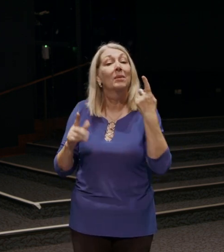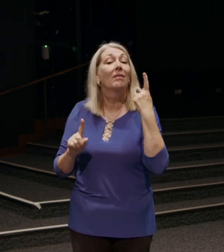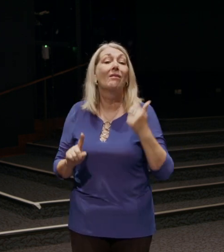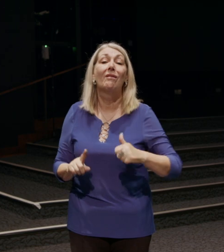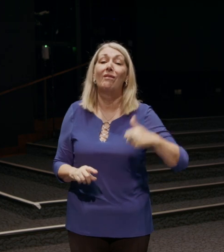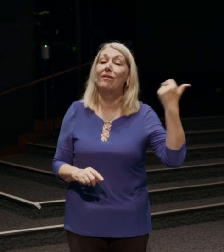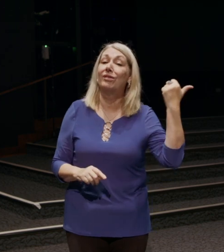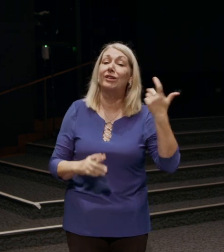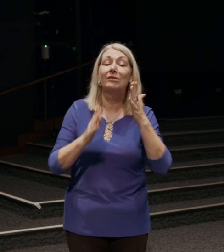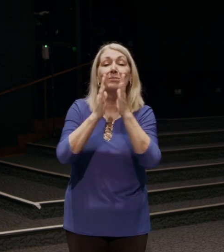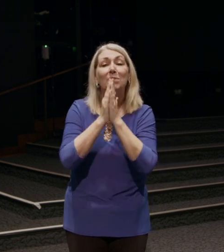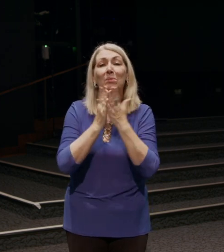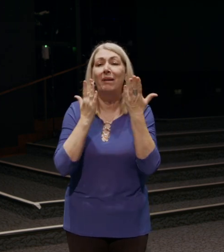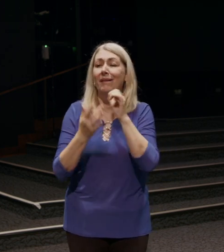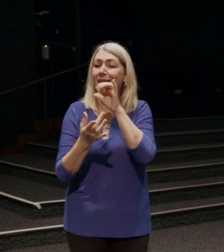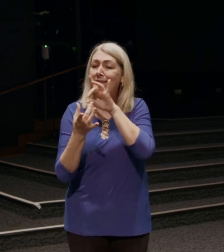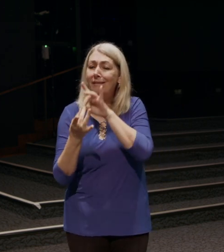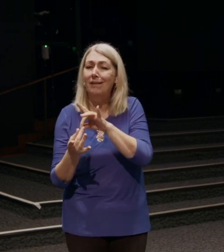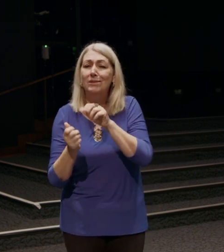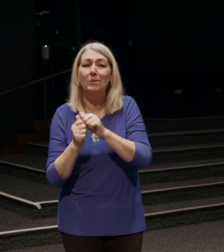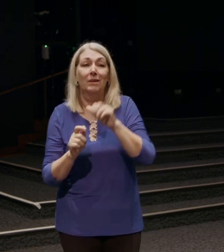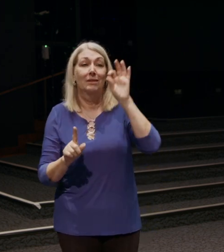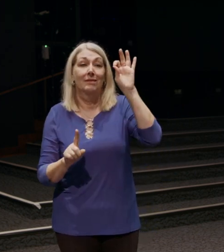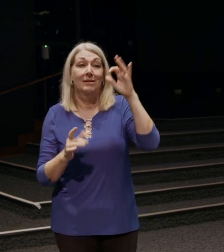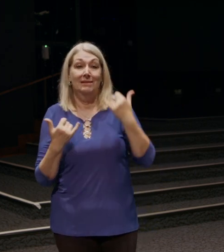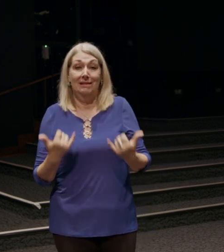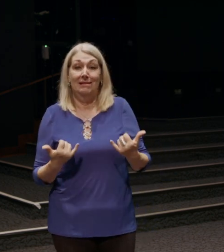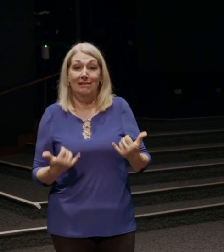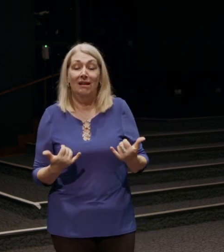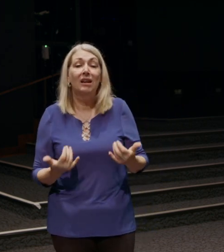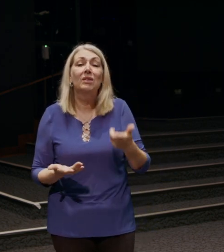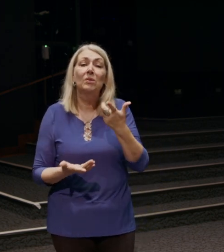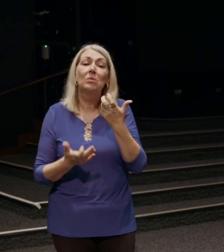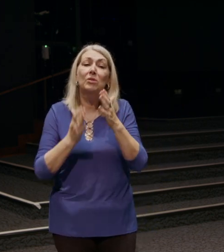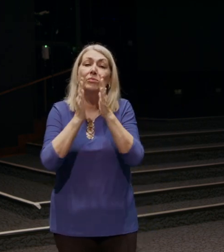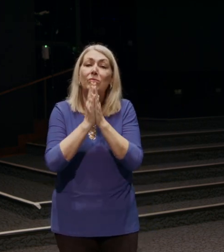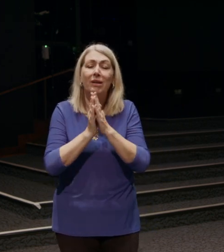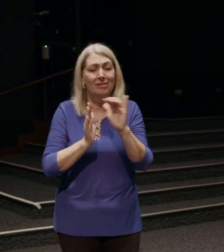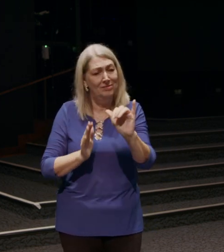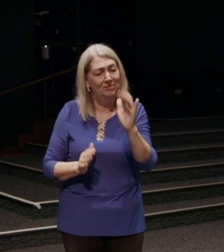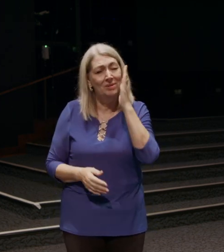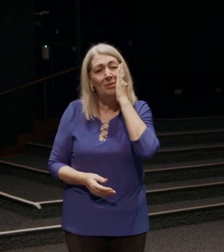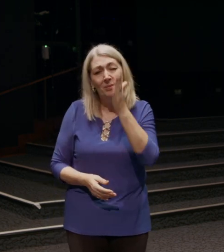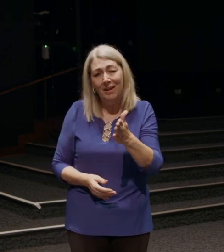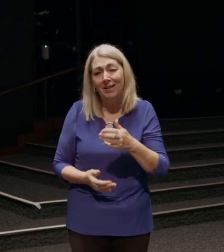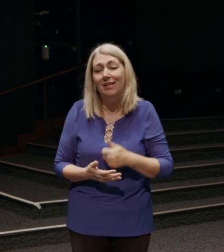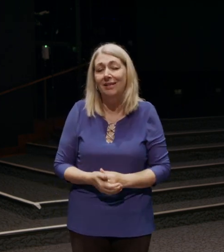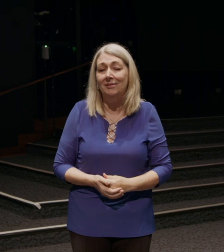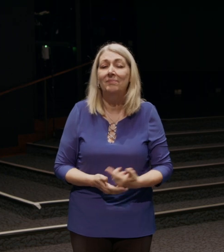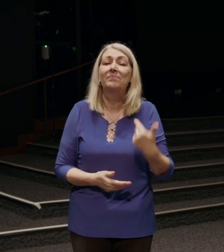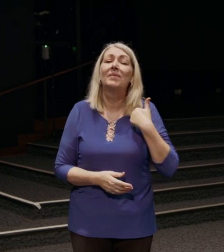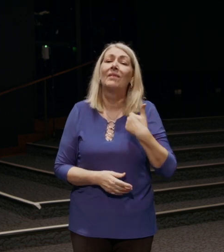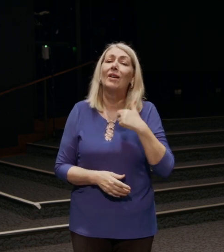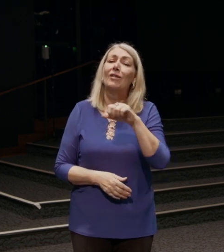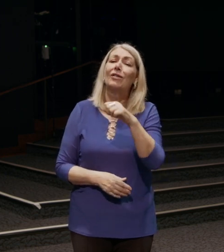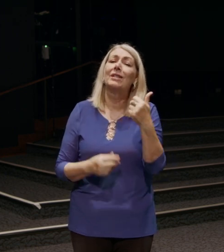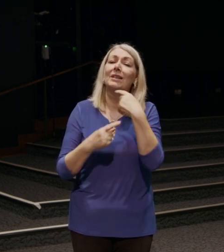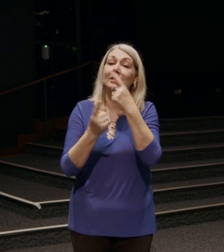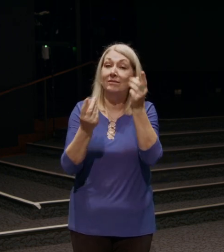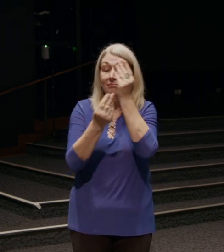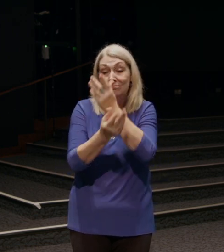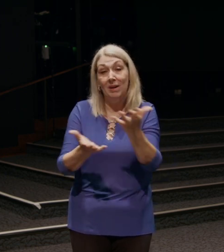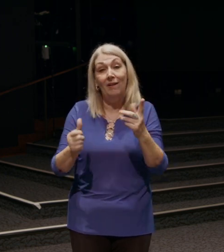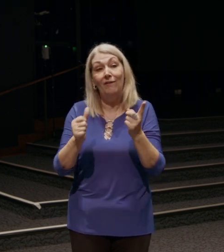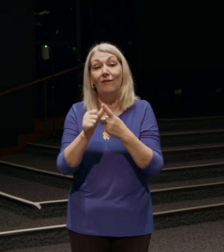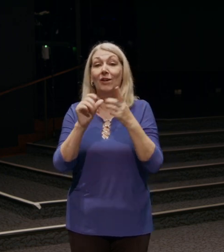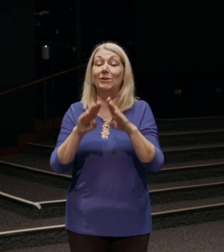doesn't have anything to do with the message, and we'd love to pray for you for that as well. Before you go, I do have some announcements I want to let you know. First